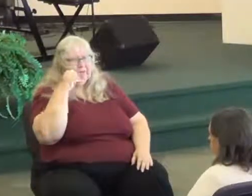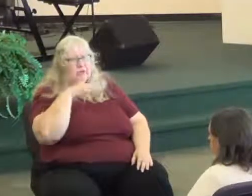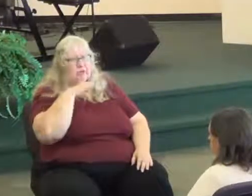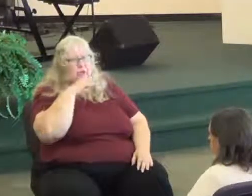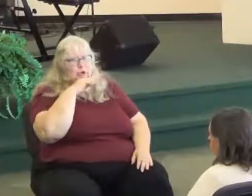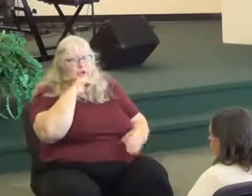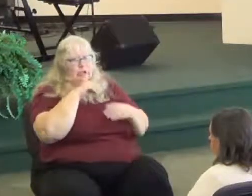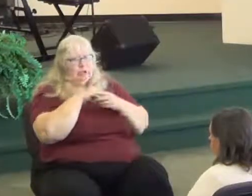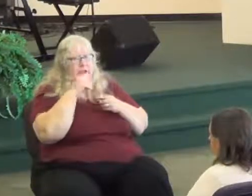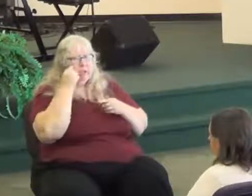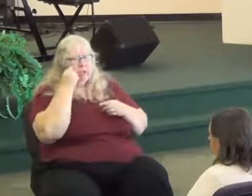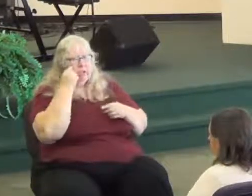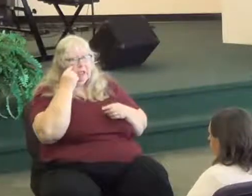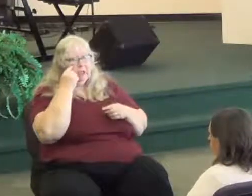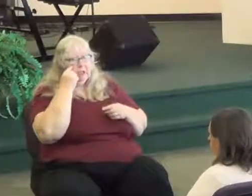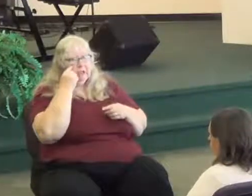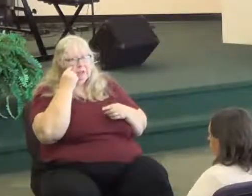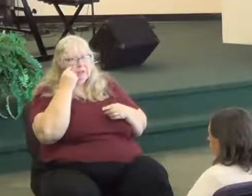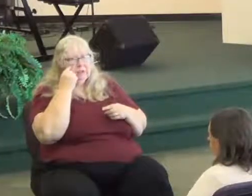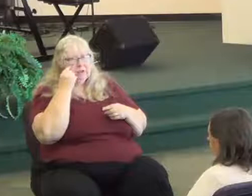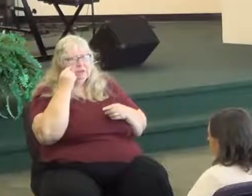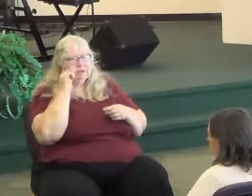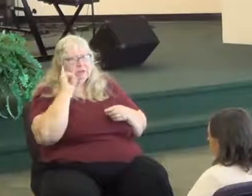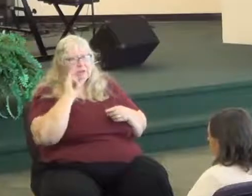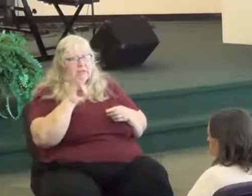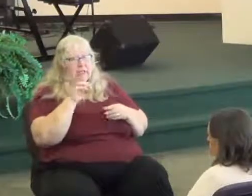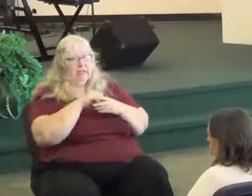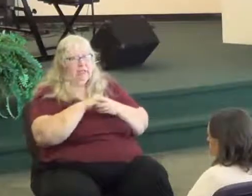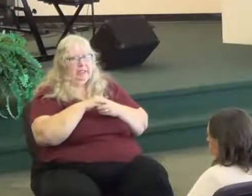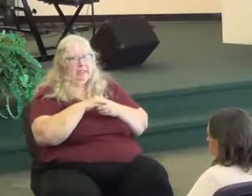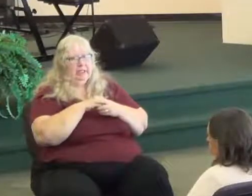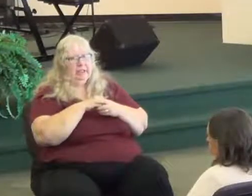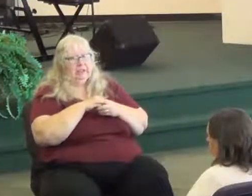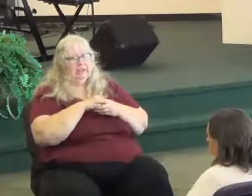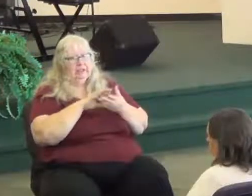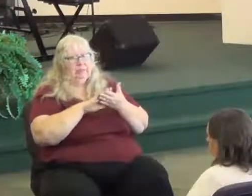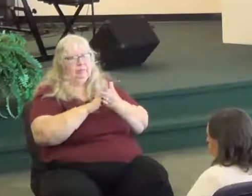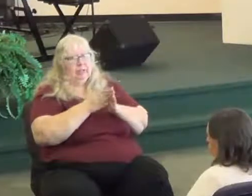Imagine that speck stays in there. A common trait of people that have this disease is they go